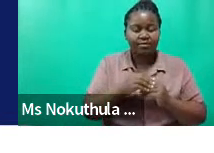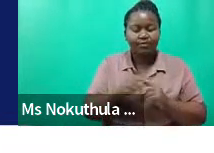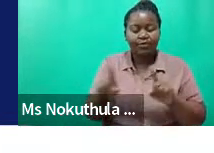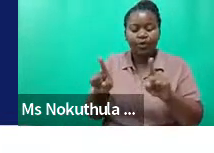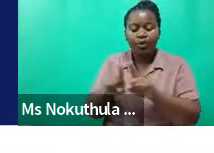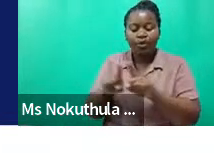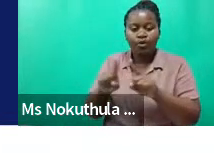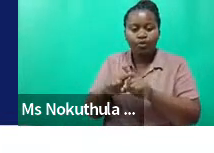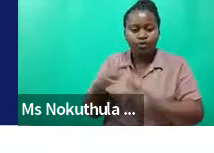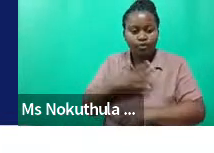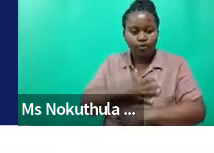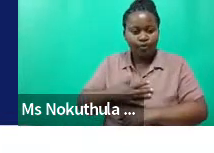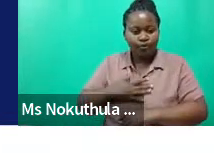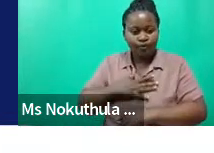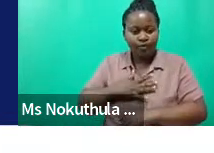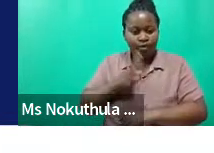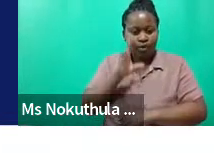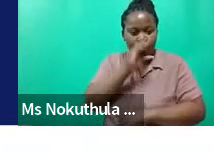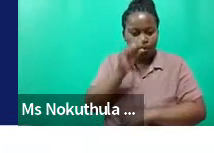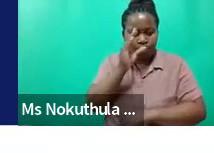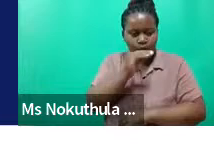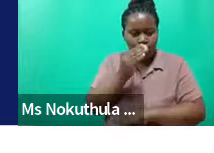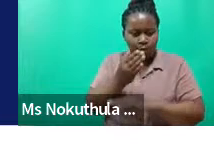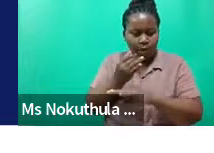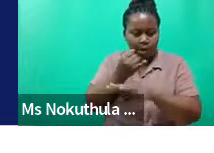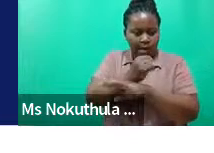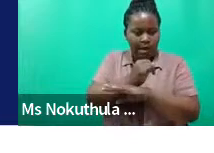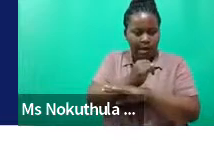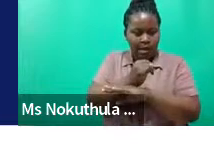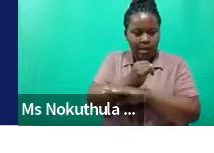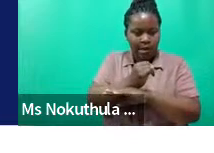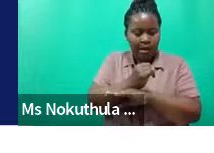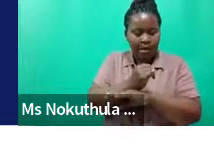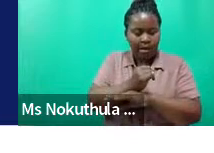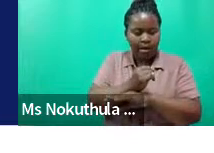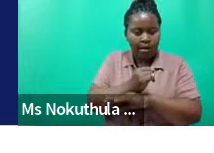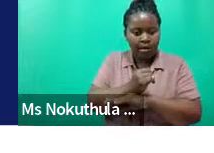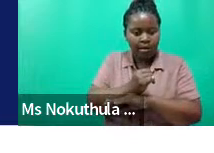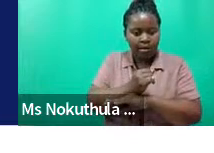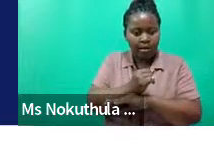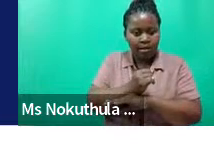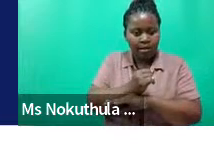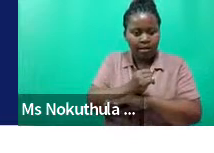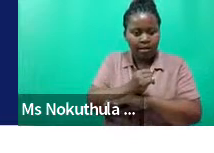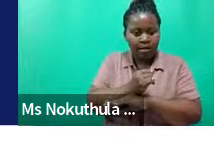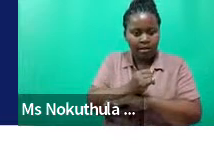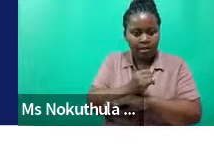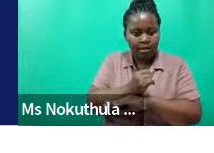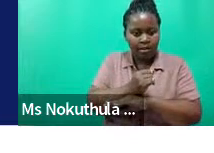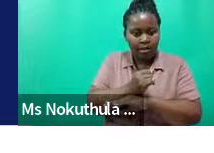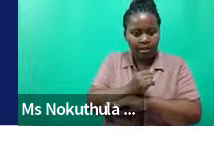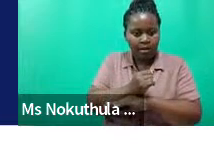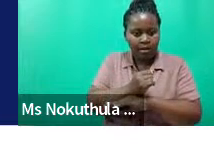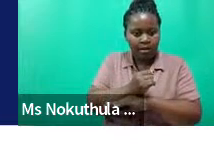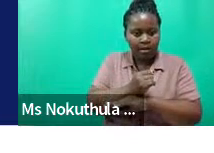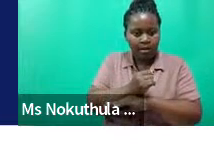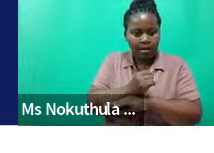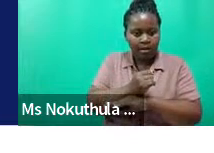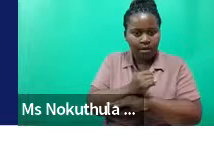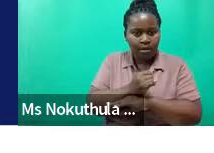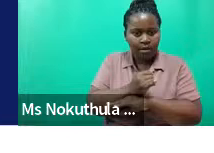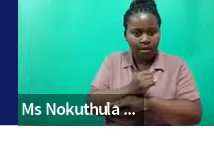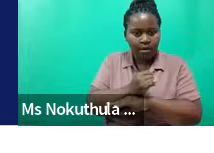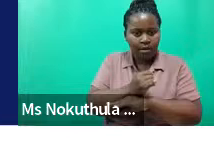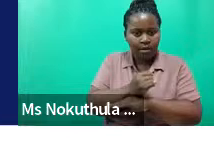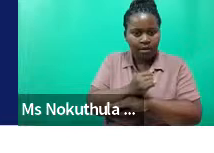spoke about earlier, and I think it was Maika, and I stand corrected, but it's, we've got